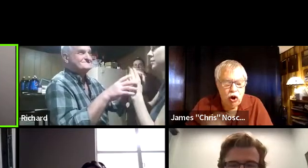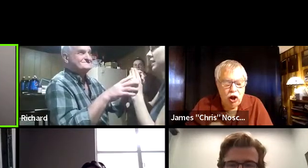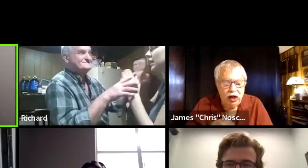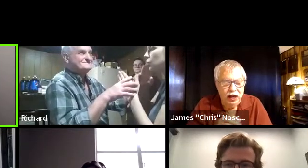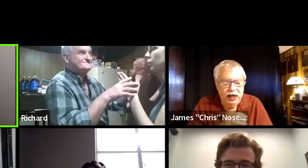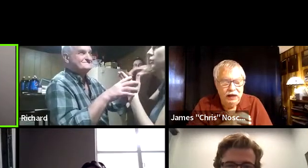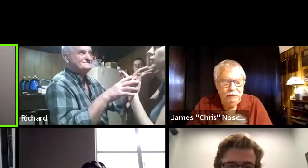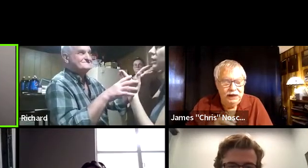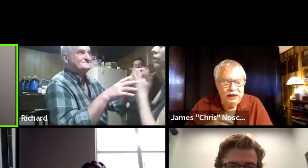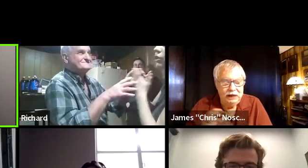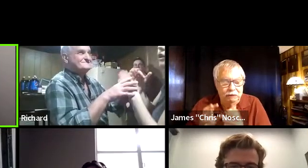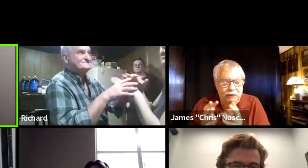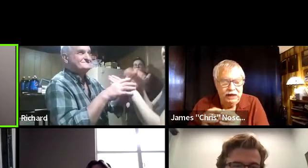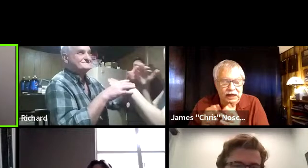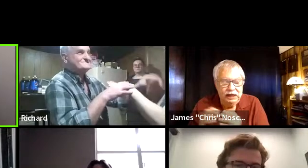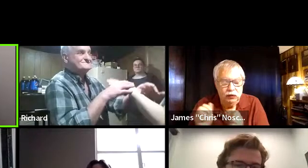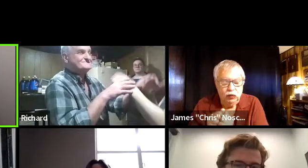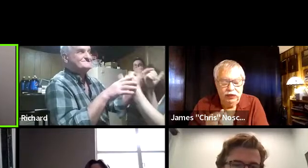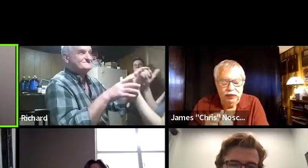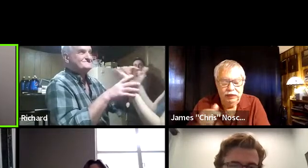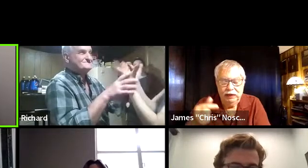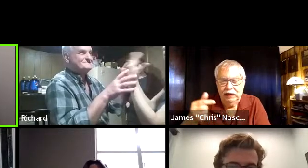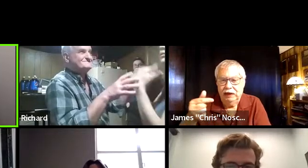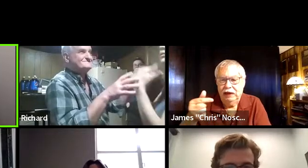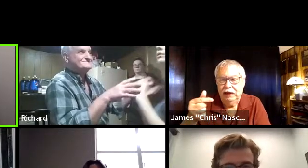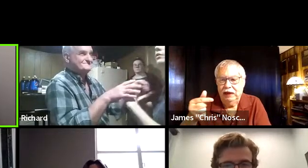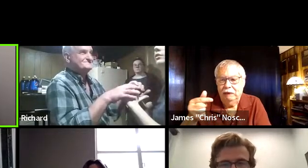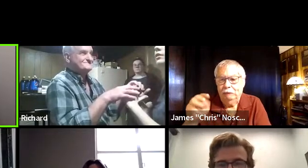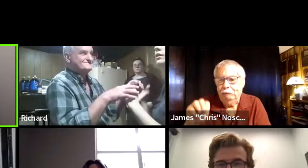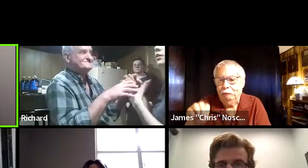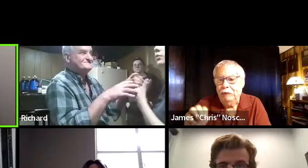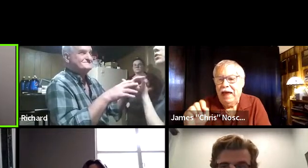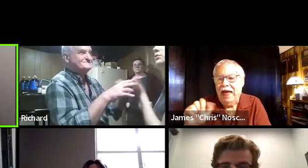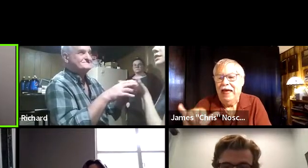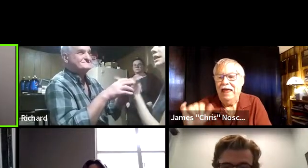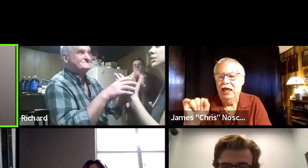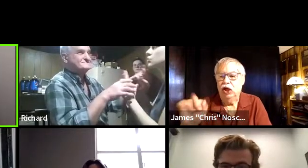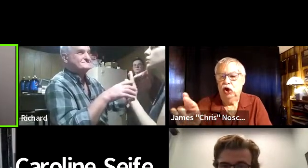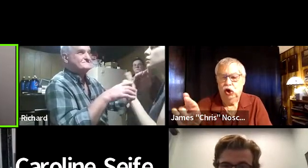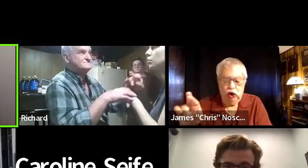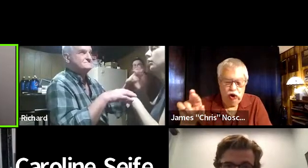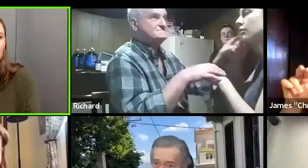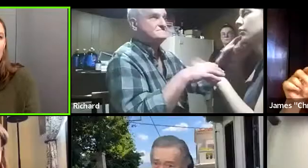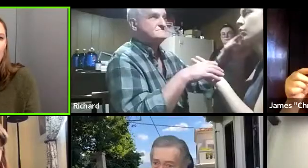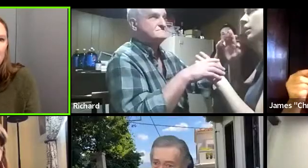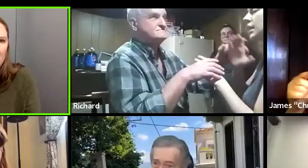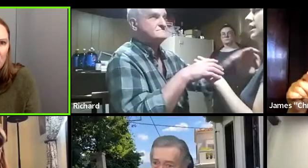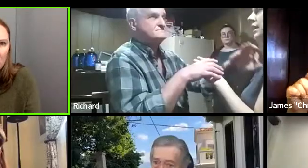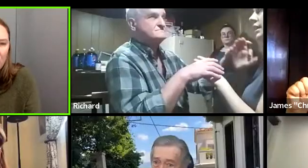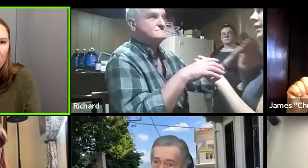however. I want to look at our report for the committee meeting